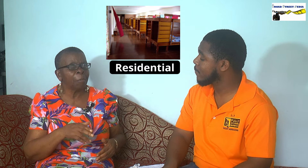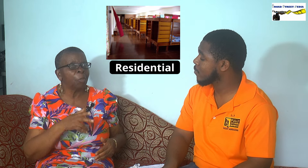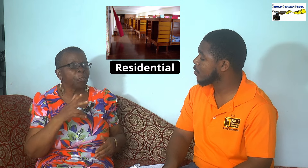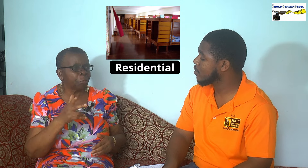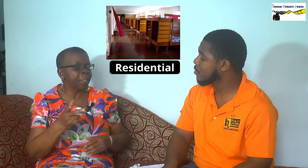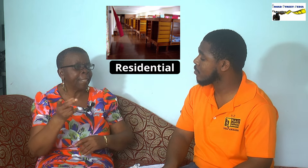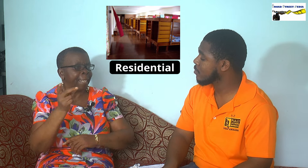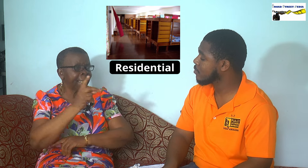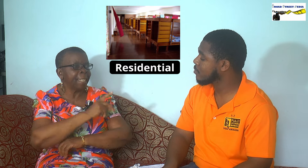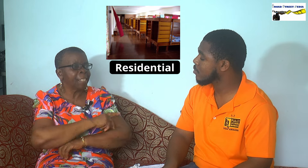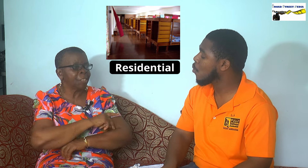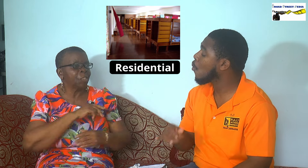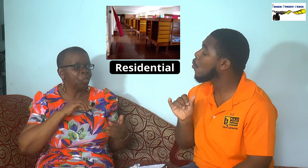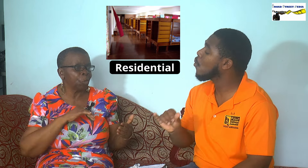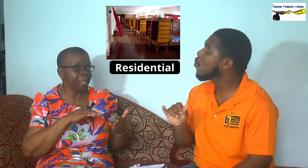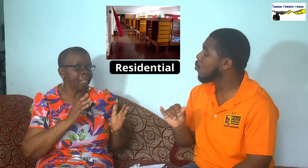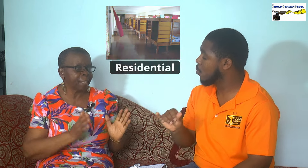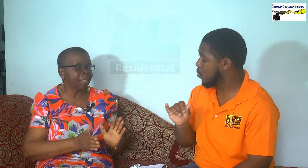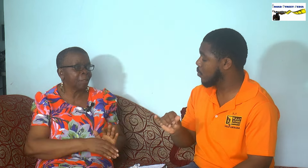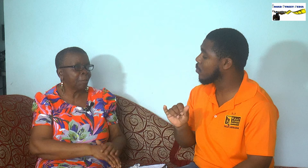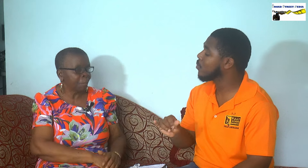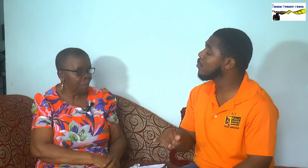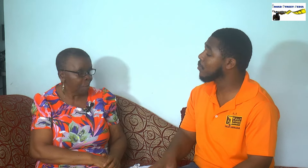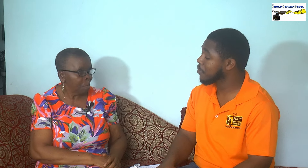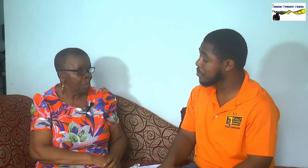About 3-day students.